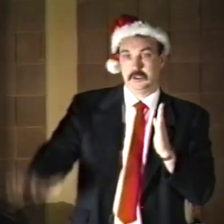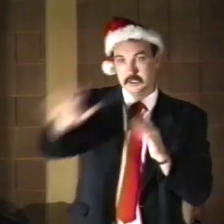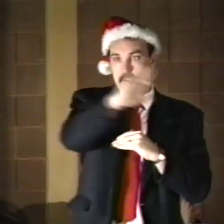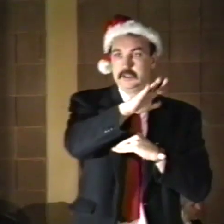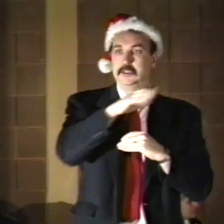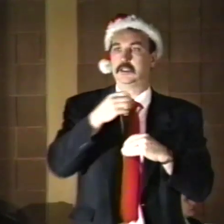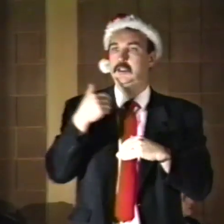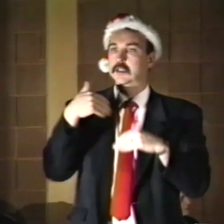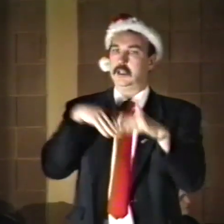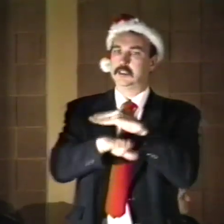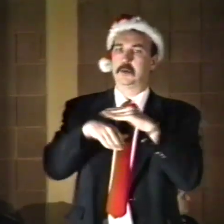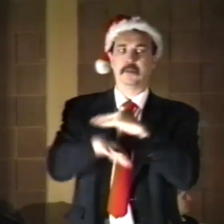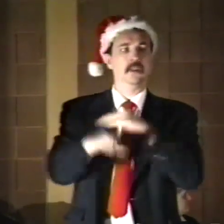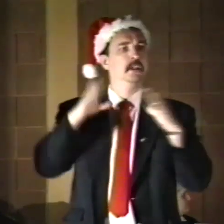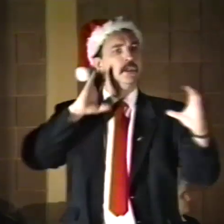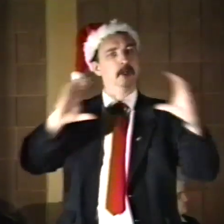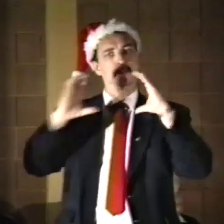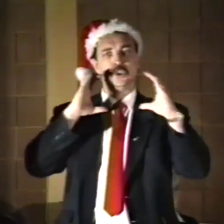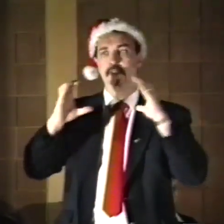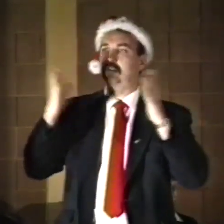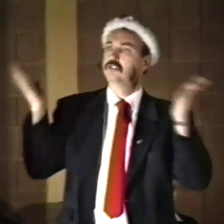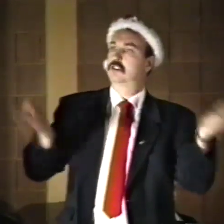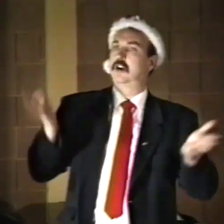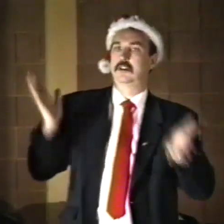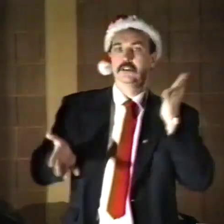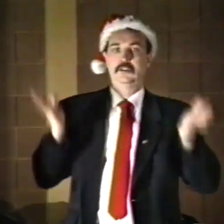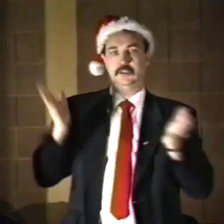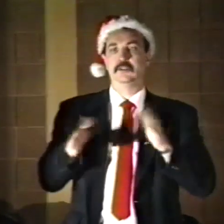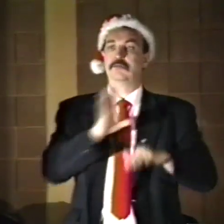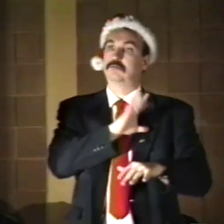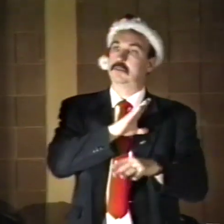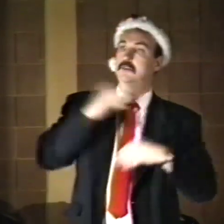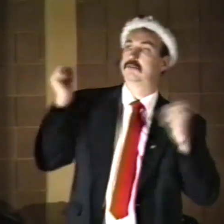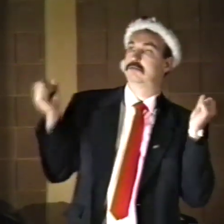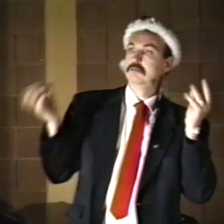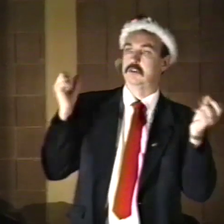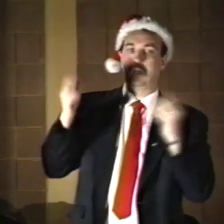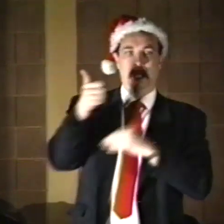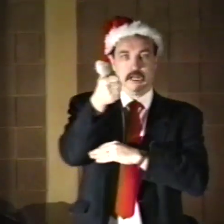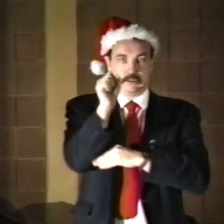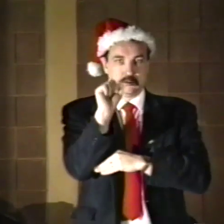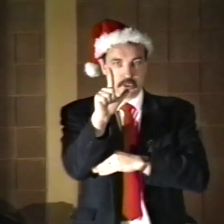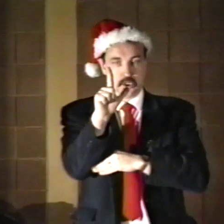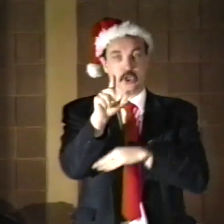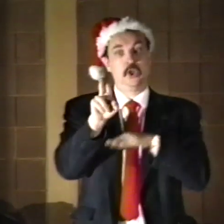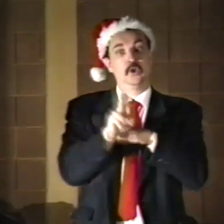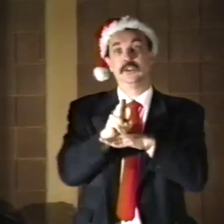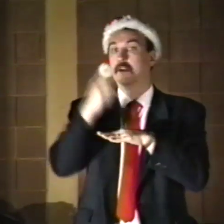For most of the children here, the main means of communication